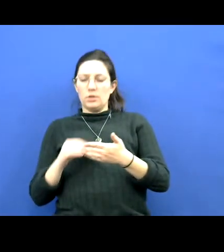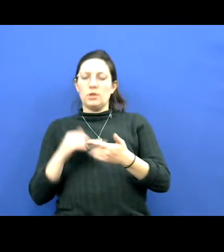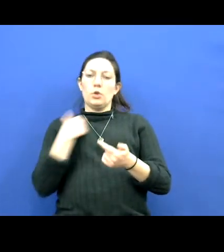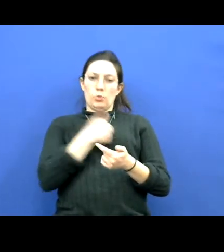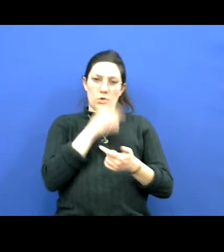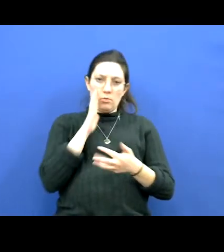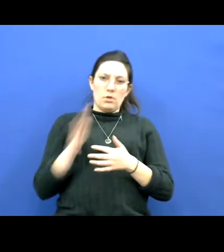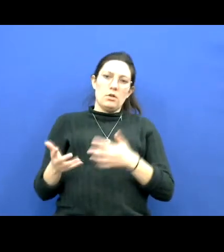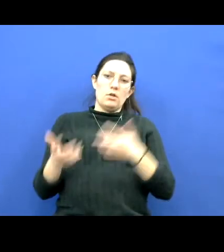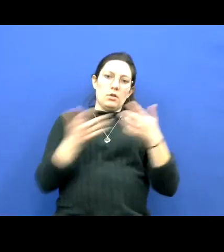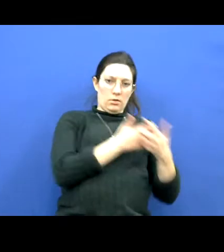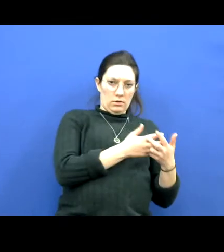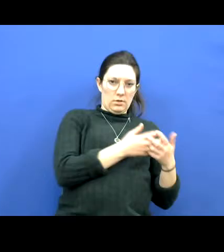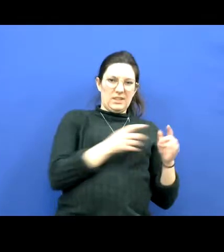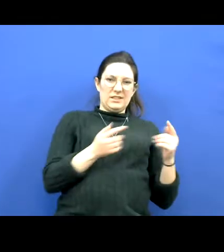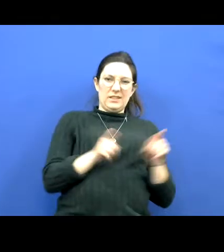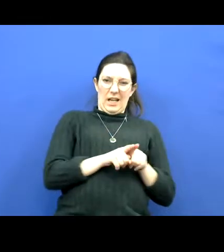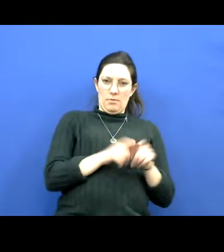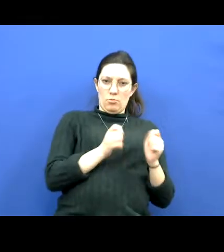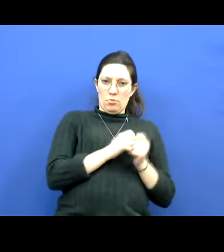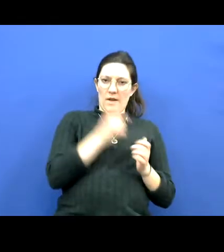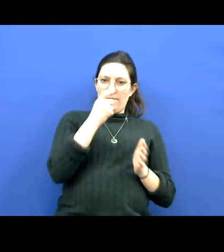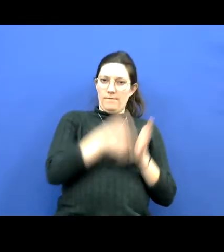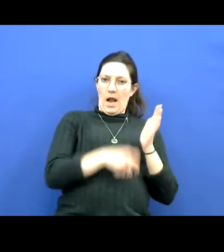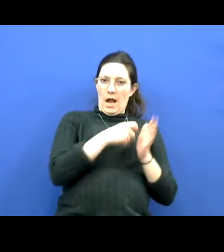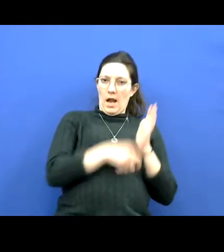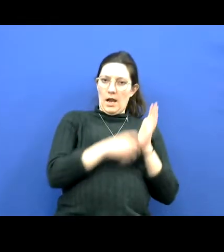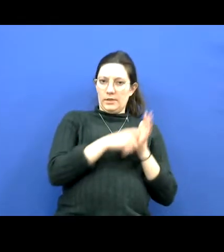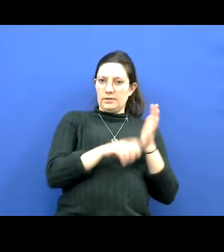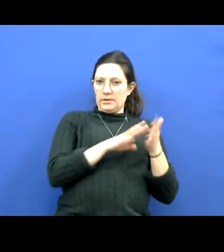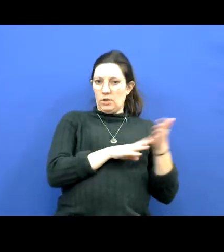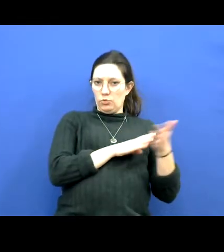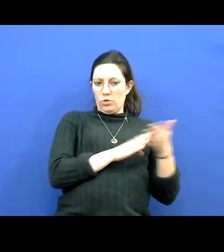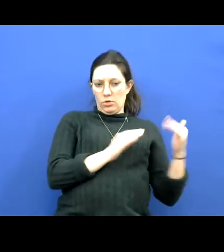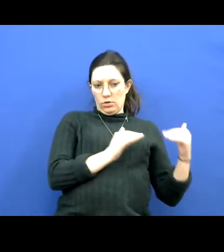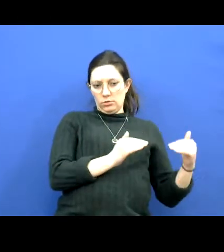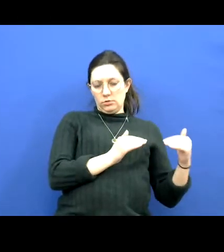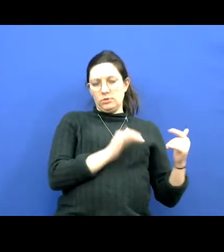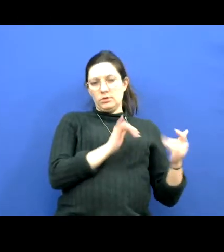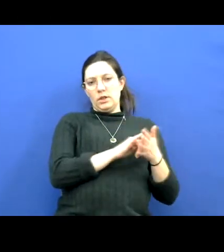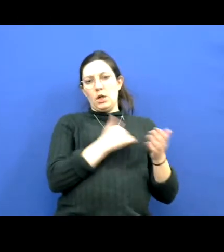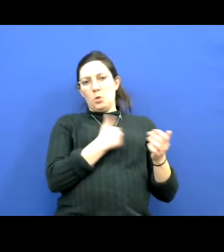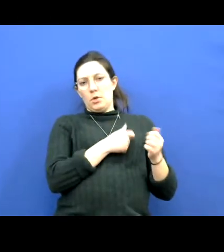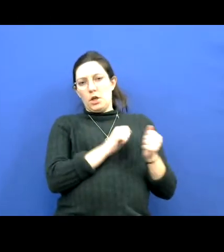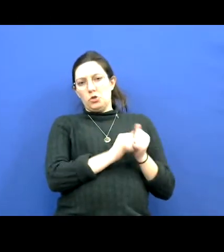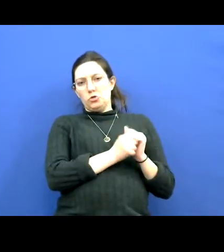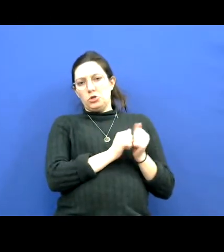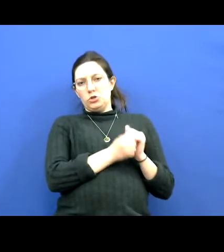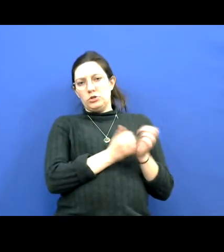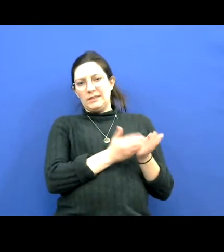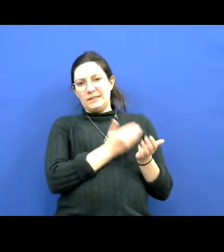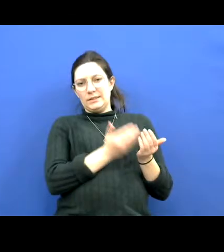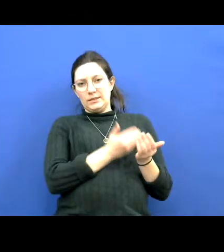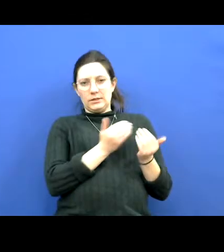date with inflation and or changing priorities in terms of